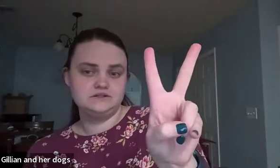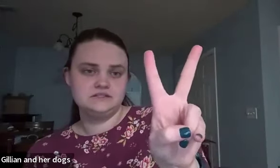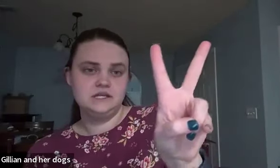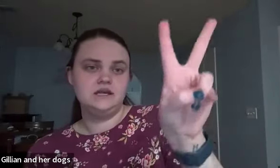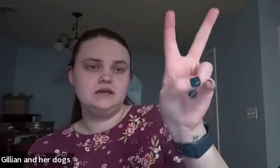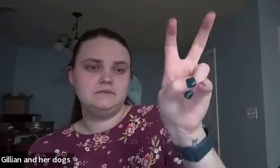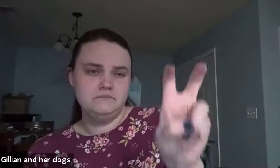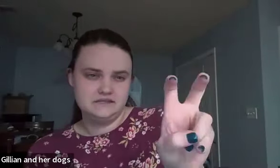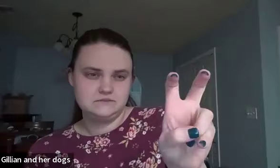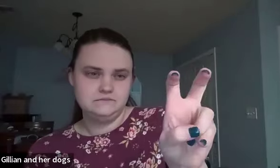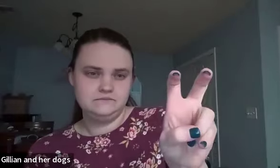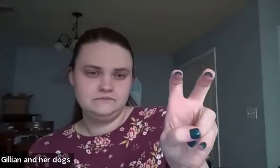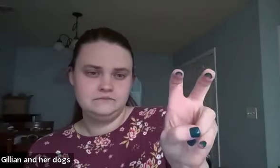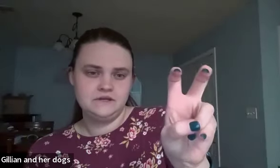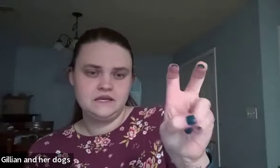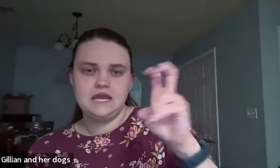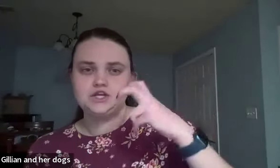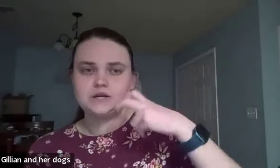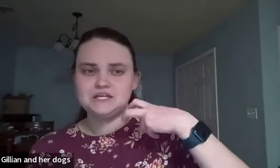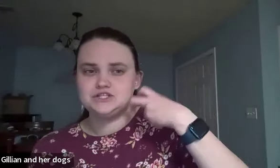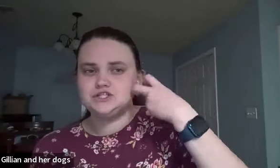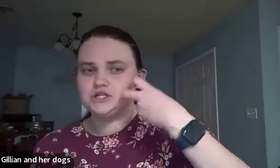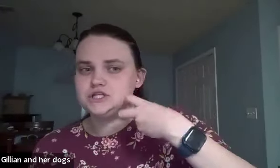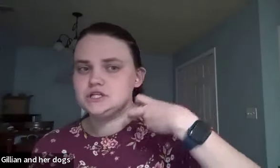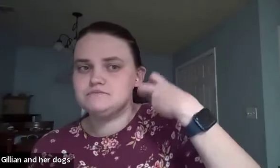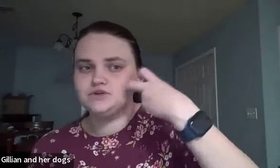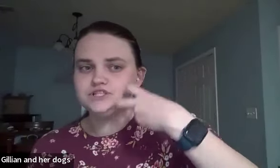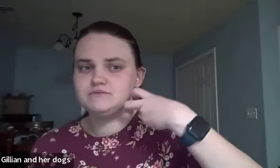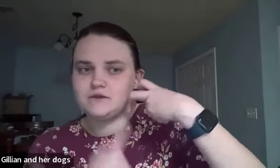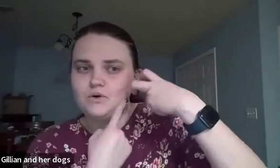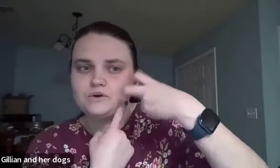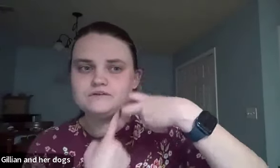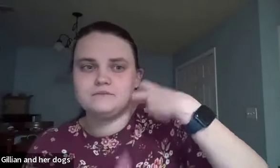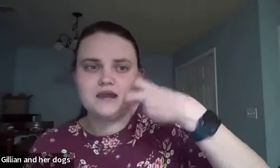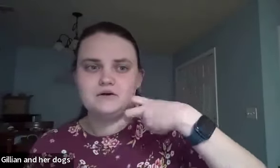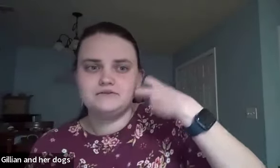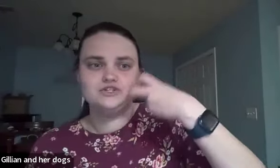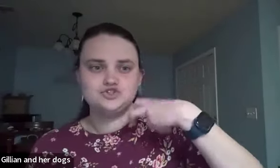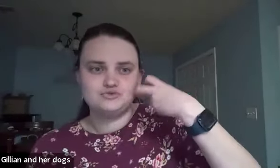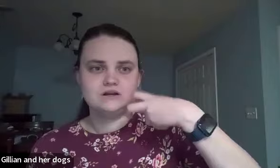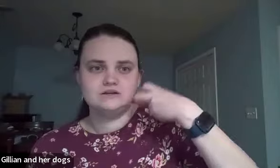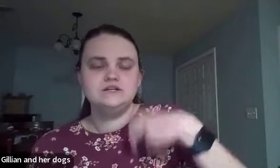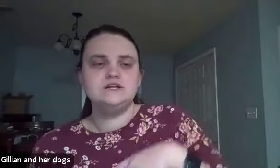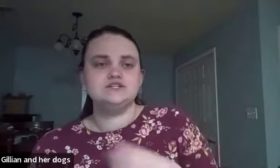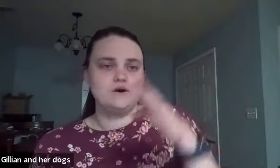fingers, bend them, and you're going to make a circular motion around the corner of your mouth. Truck.